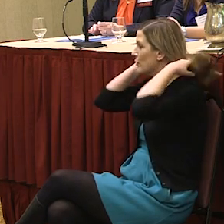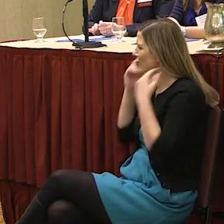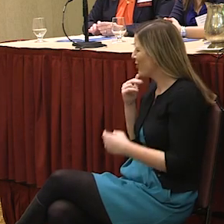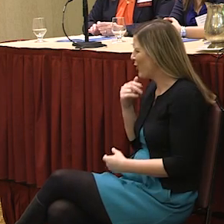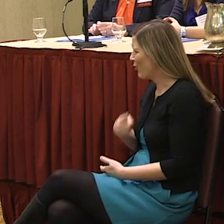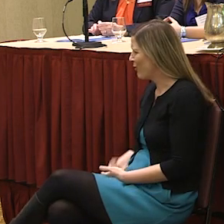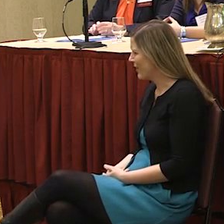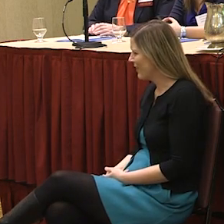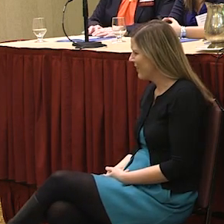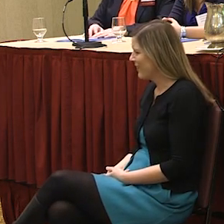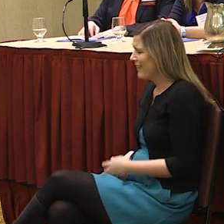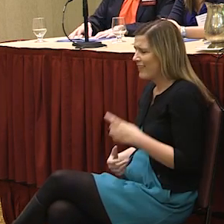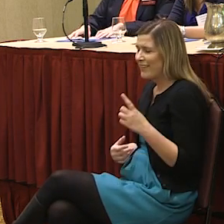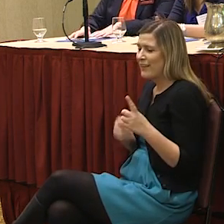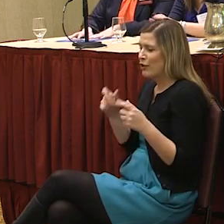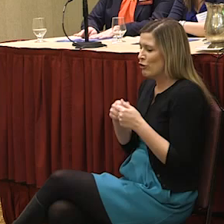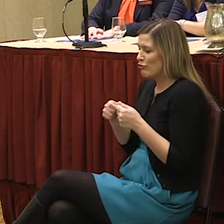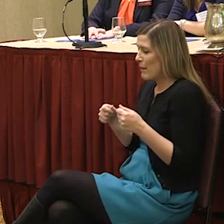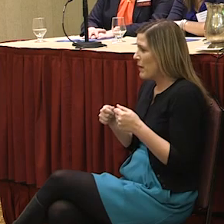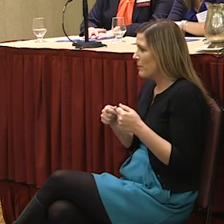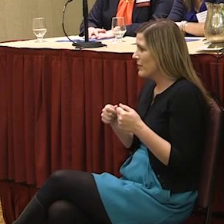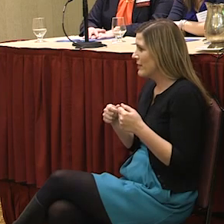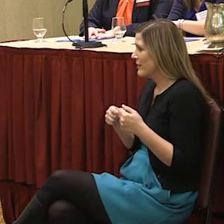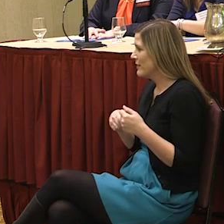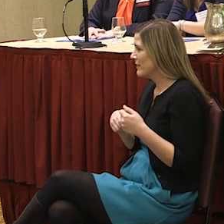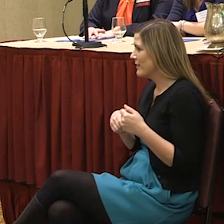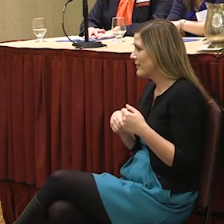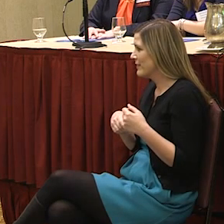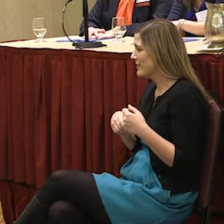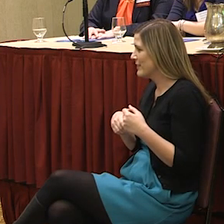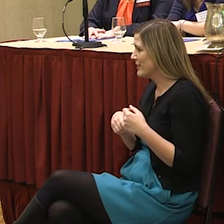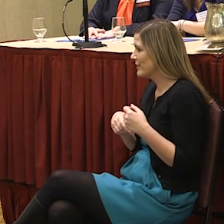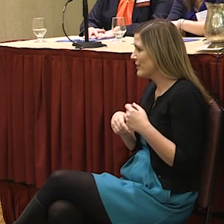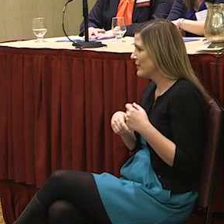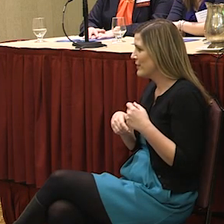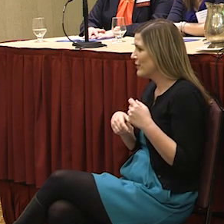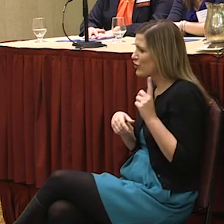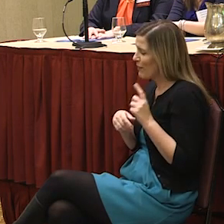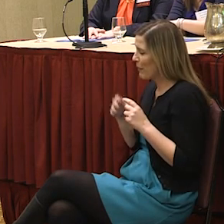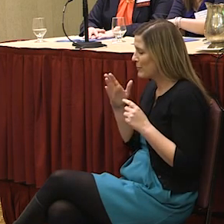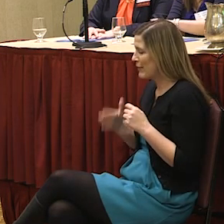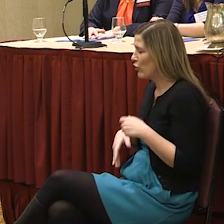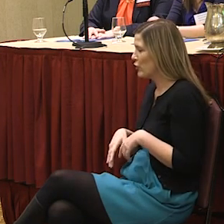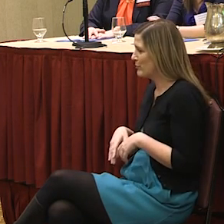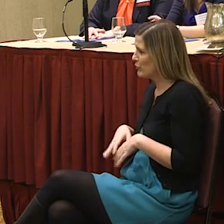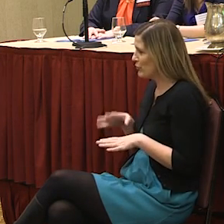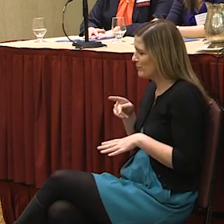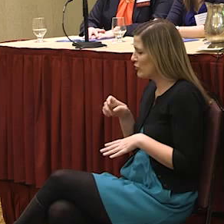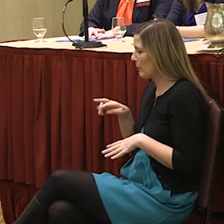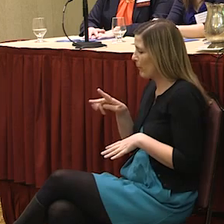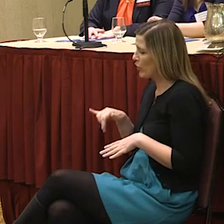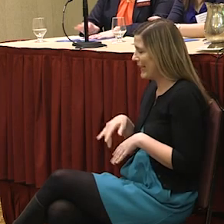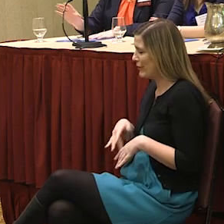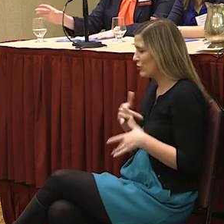of wrap up, some key points about the Community Health Network. It's one centralized location to find wellness